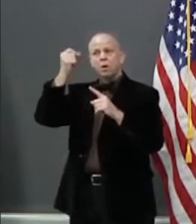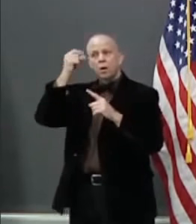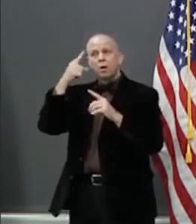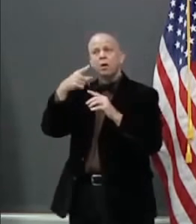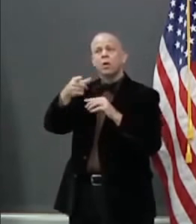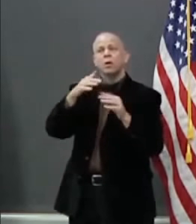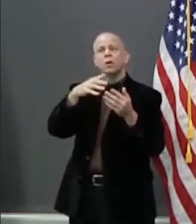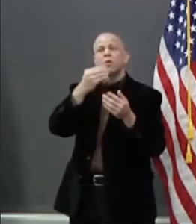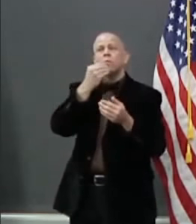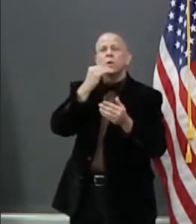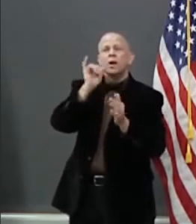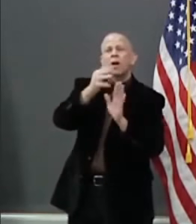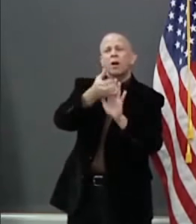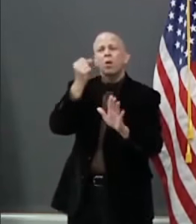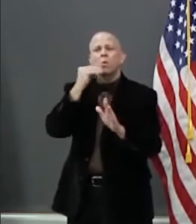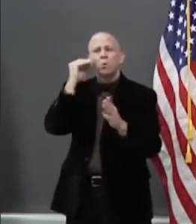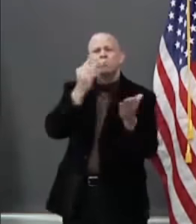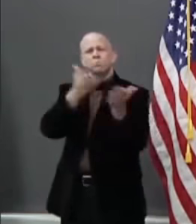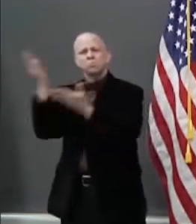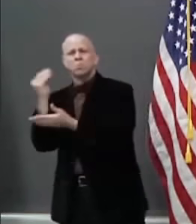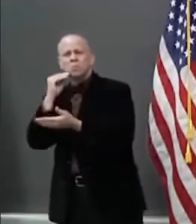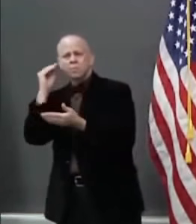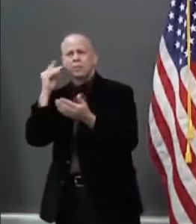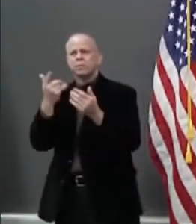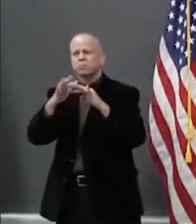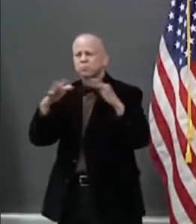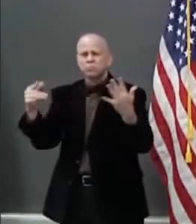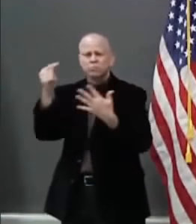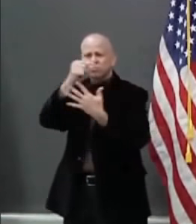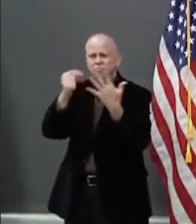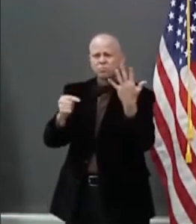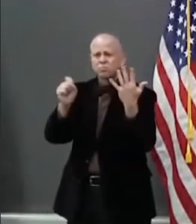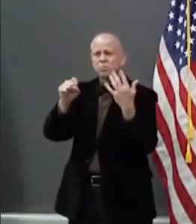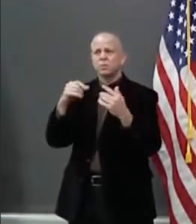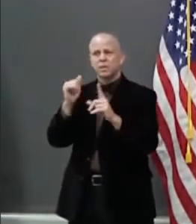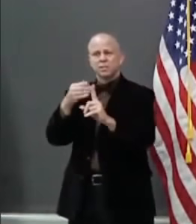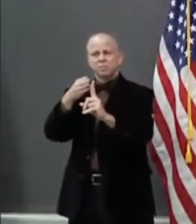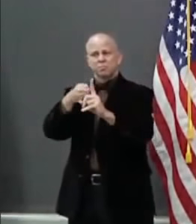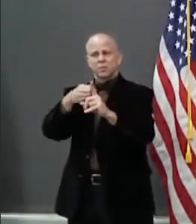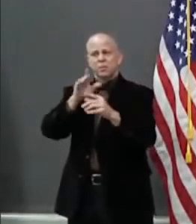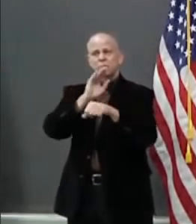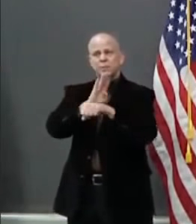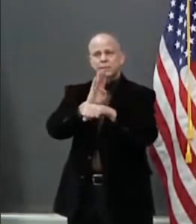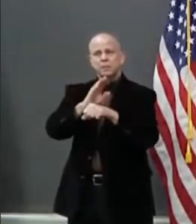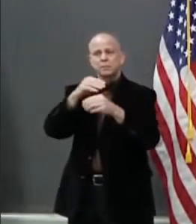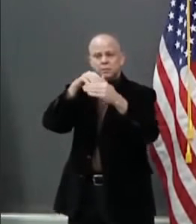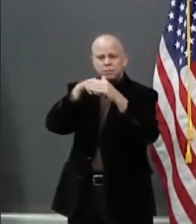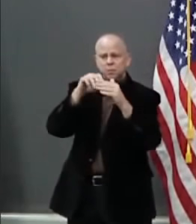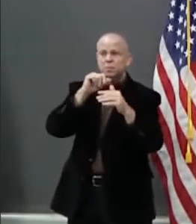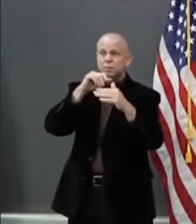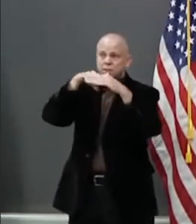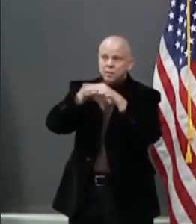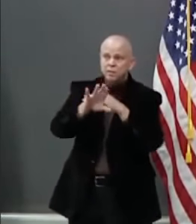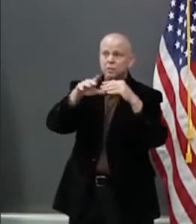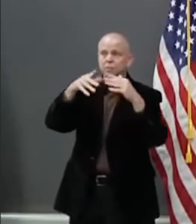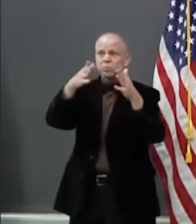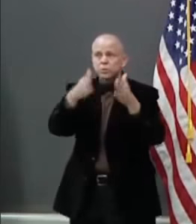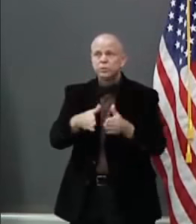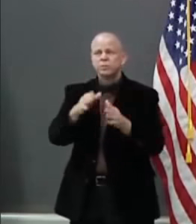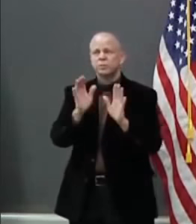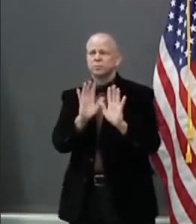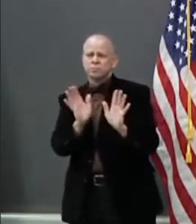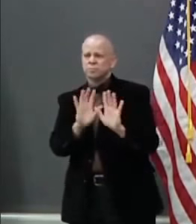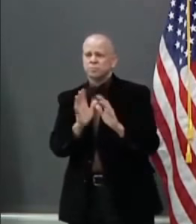to try and patronize these businesses. But we wanted to give them some time to prepare for this next phase.